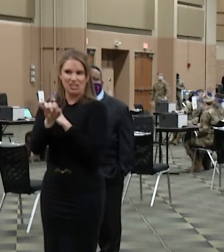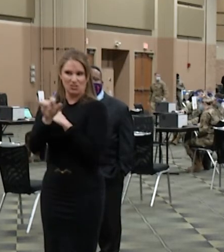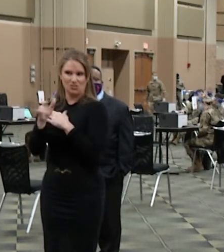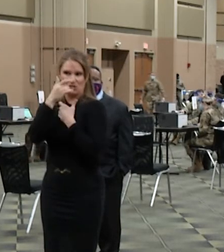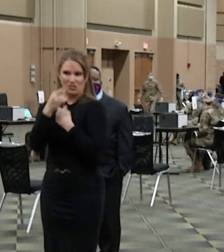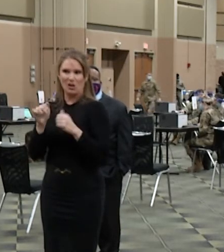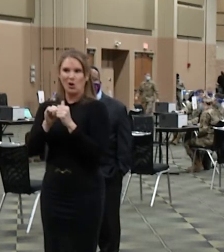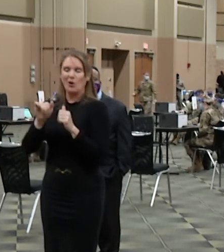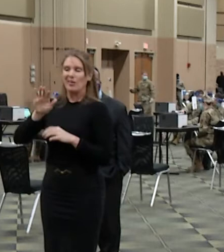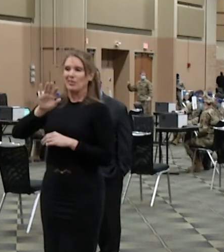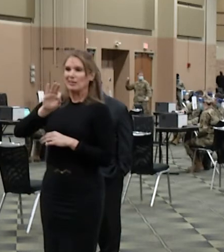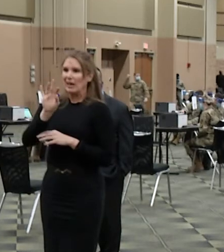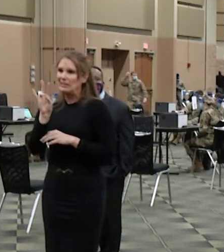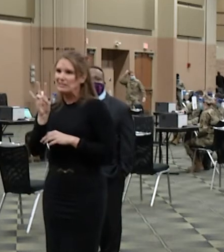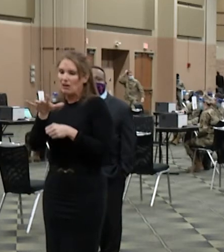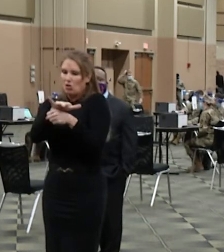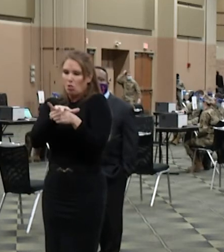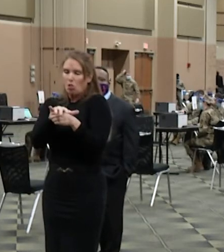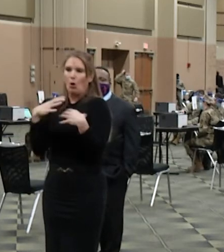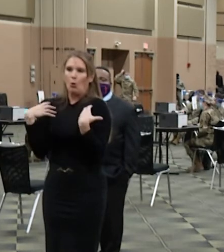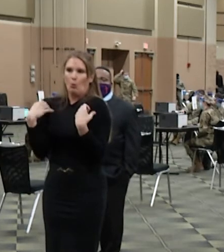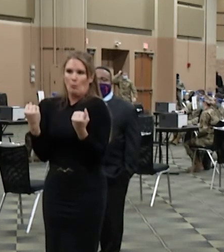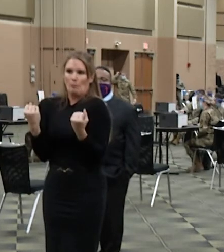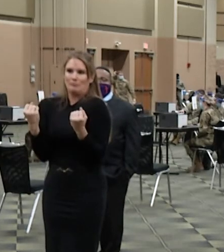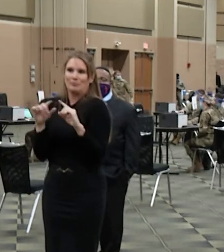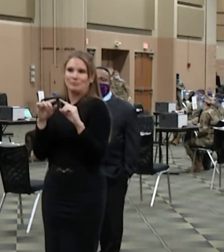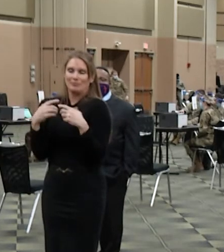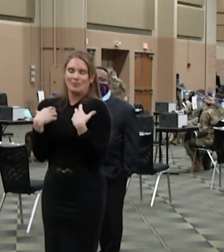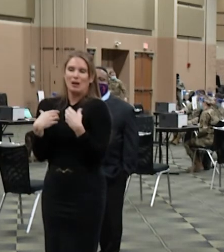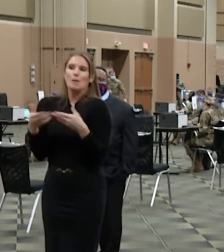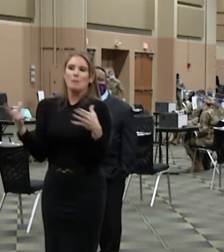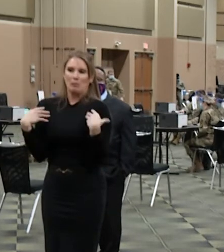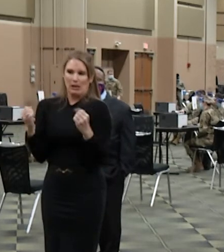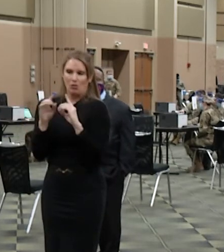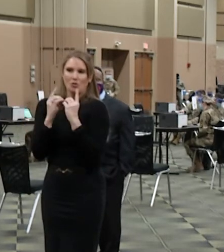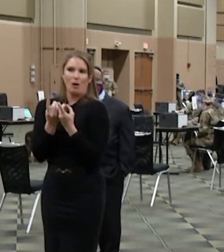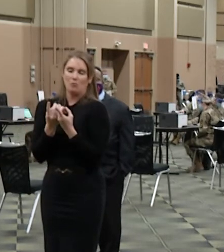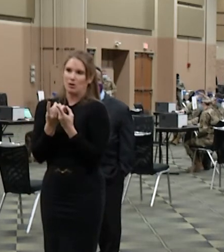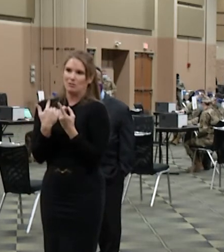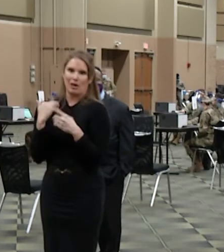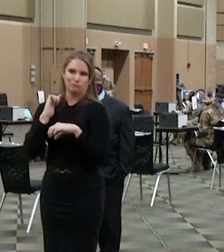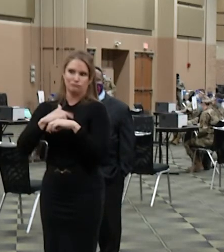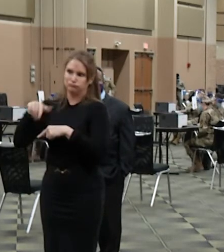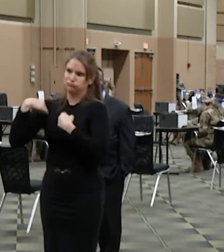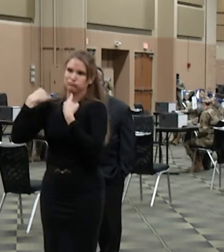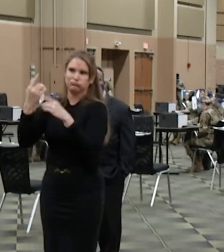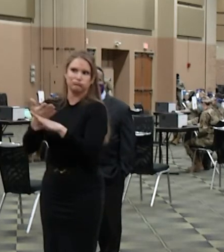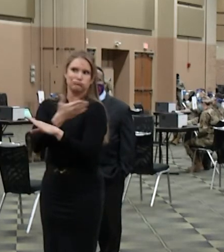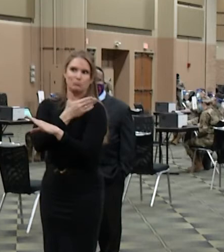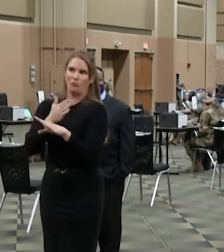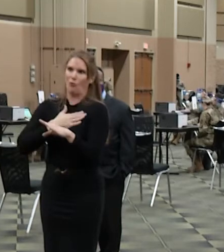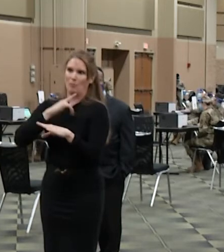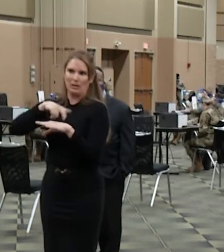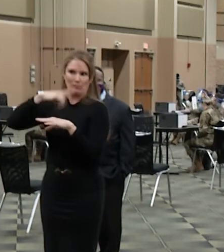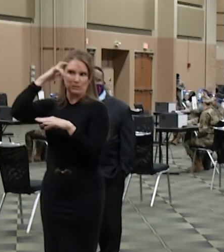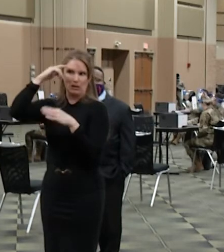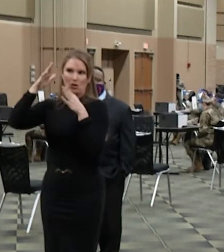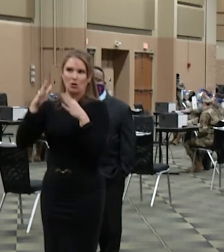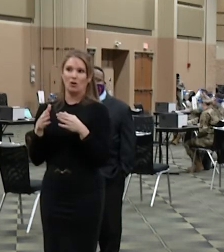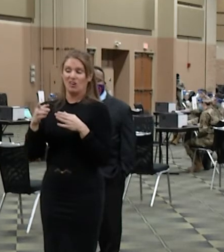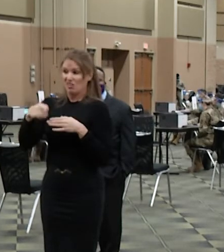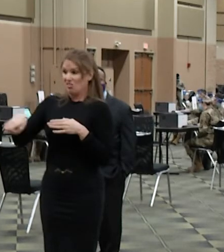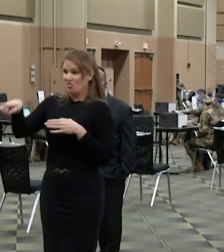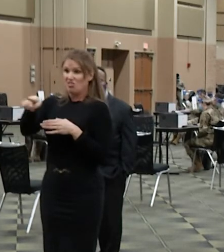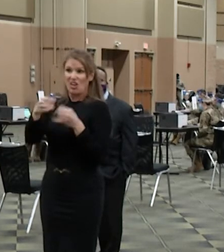these 97 local public health departments. That's been the case since long before I became governor, and they are